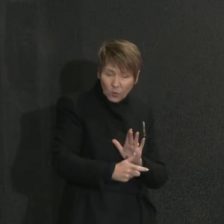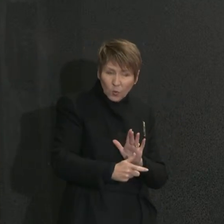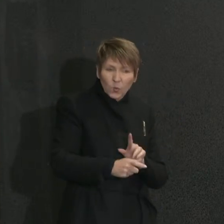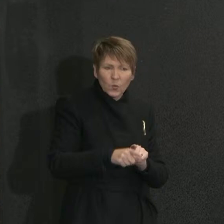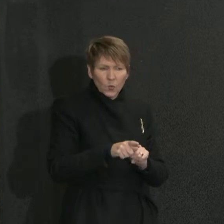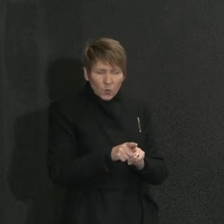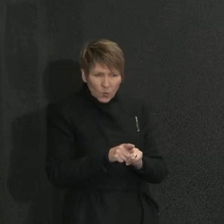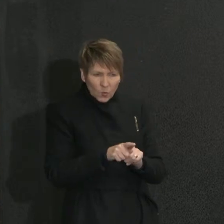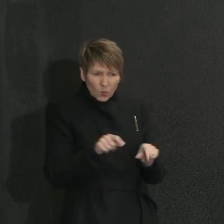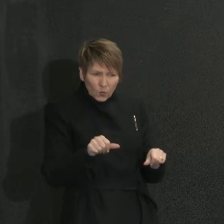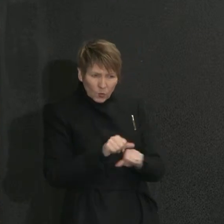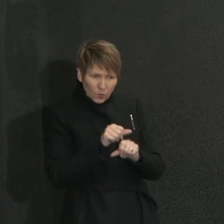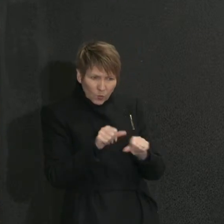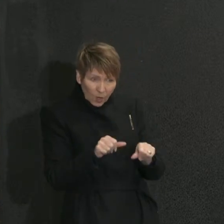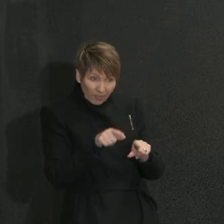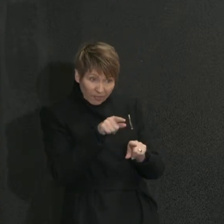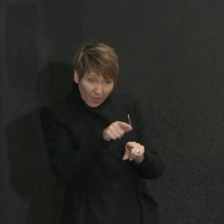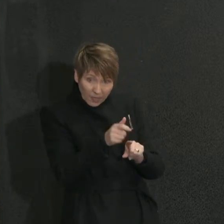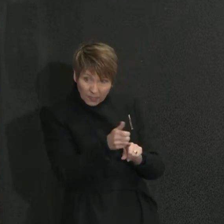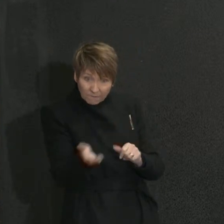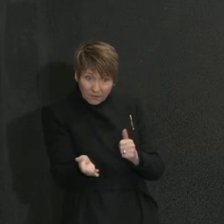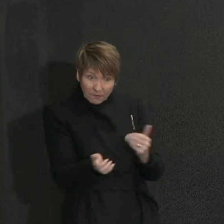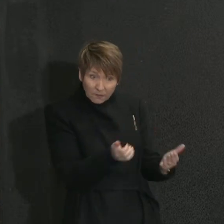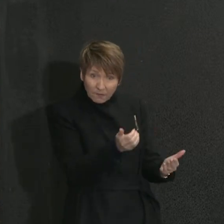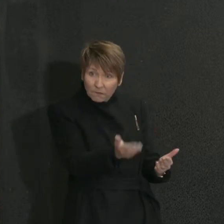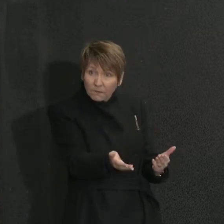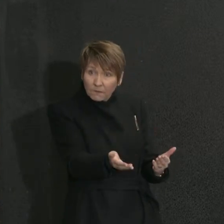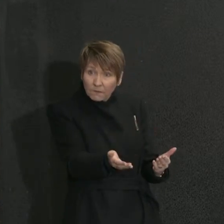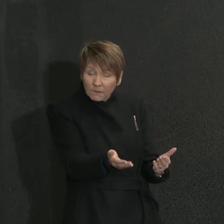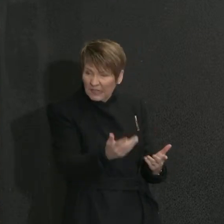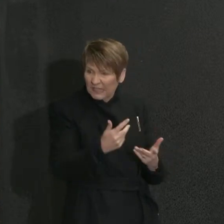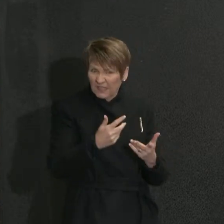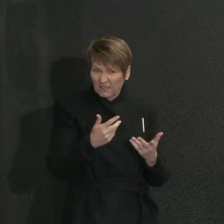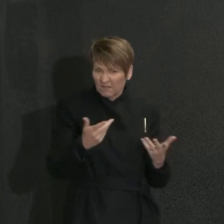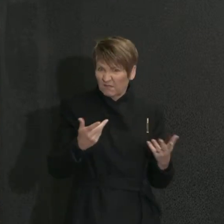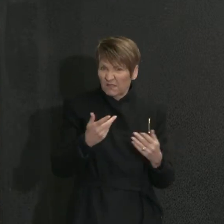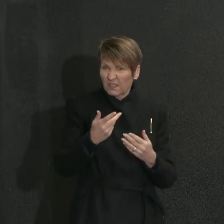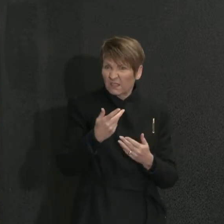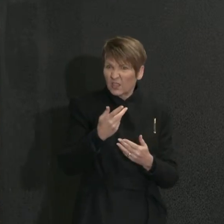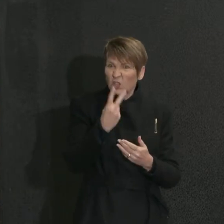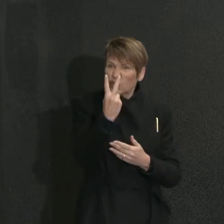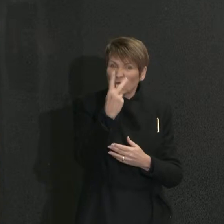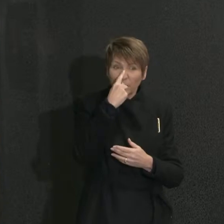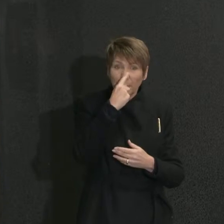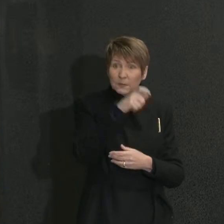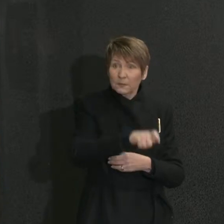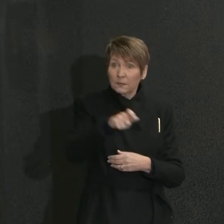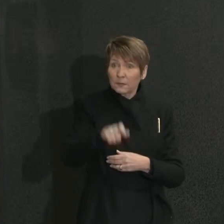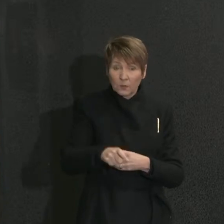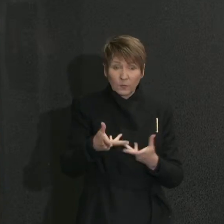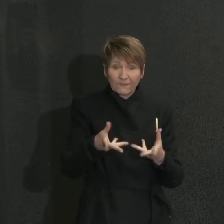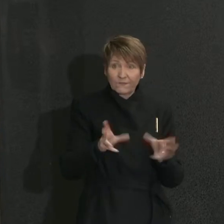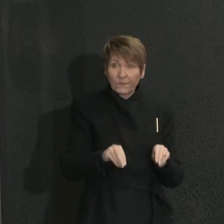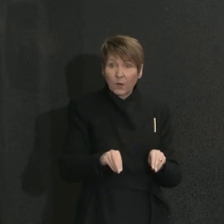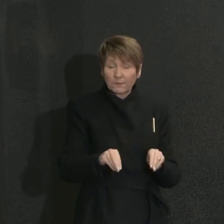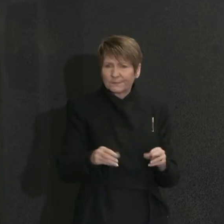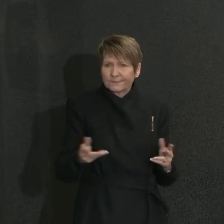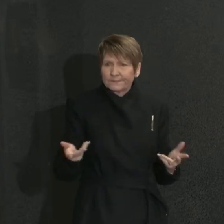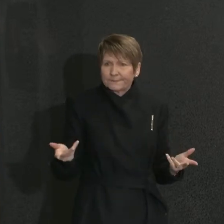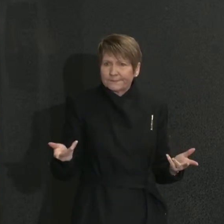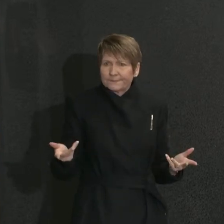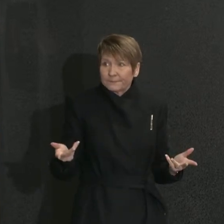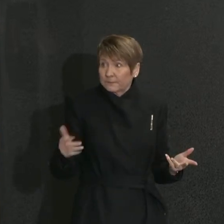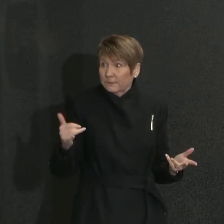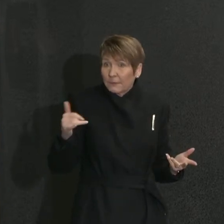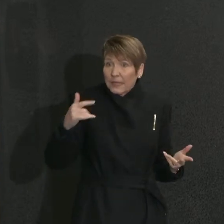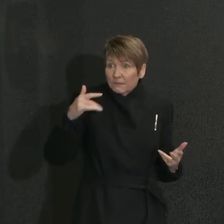some of the blanks with them, whenever you've got mystery cases, you've always got a concern. In fact, you know that there are other cases out there that have not been tested, that have